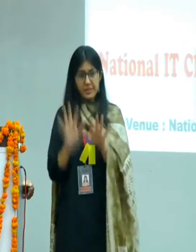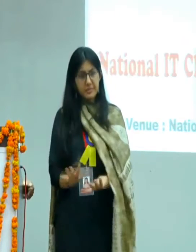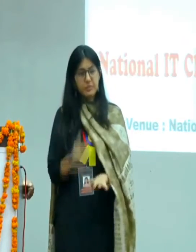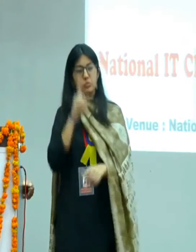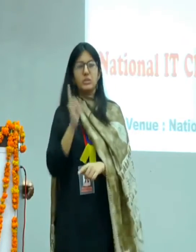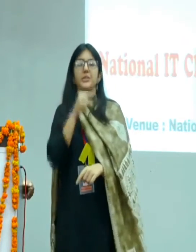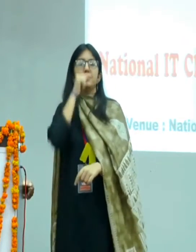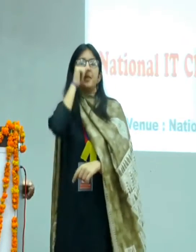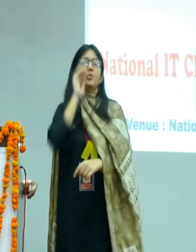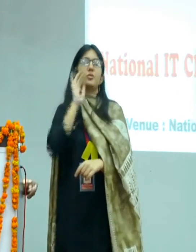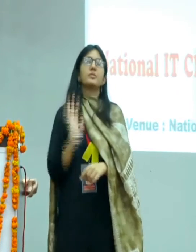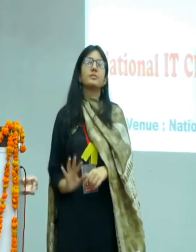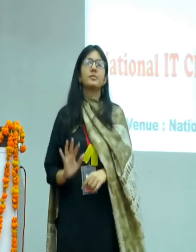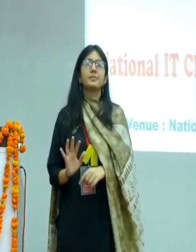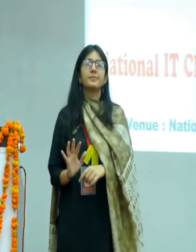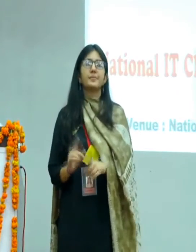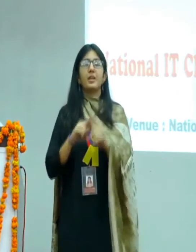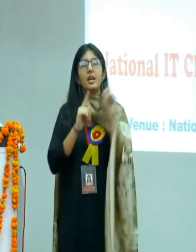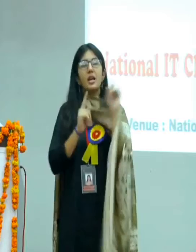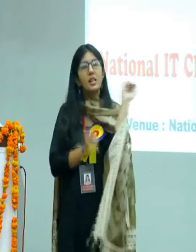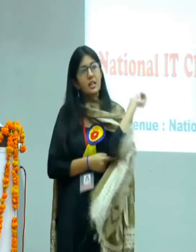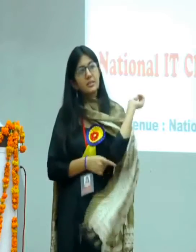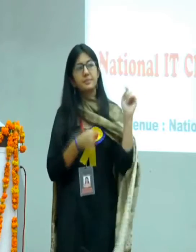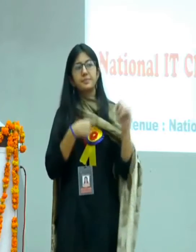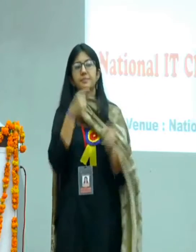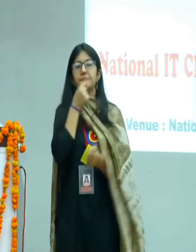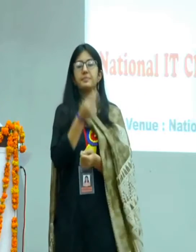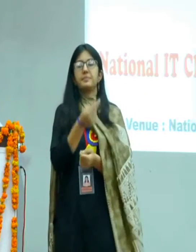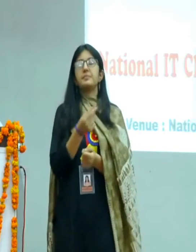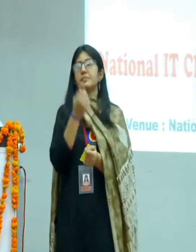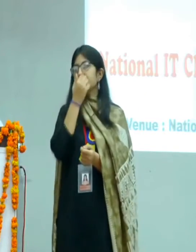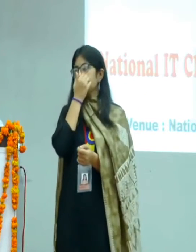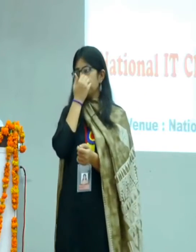nation. Last but not least,